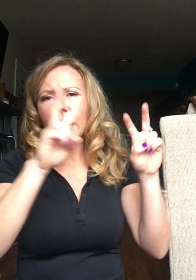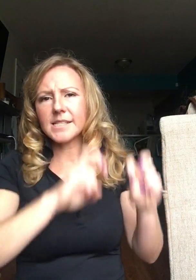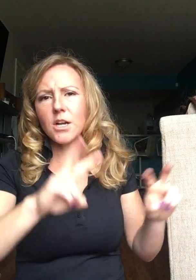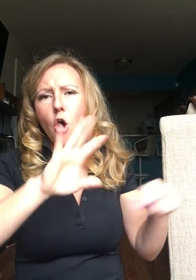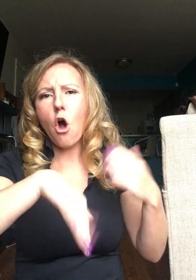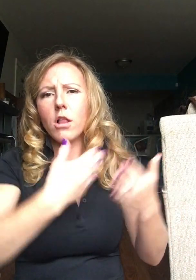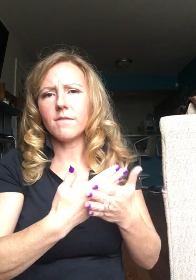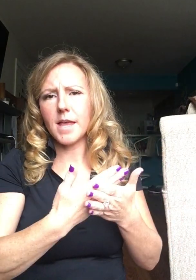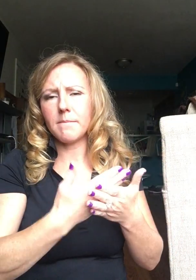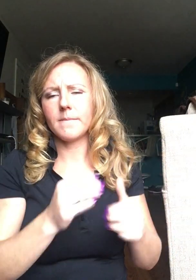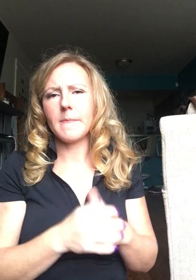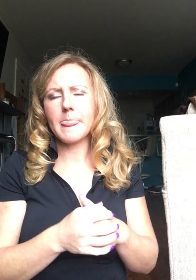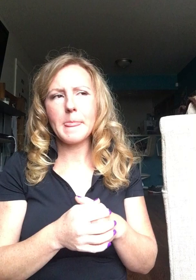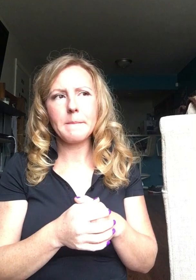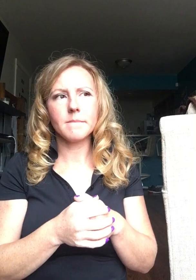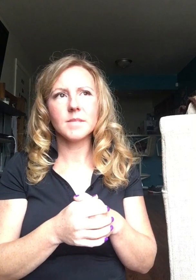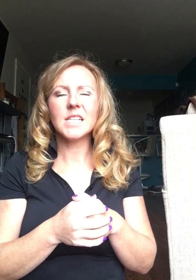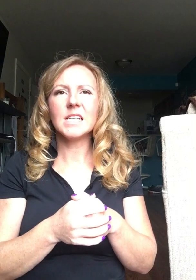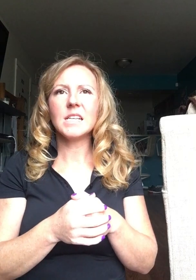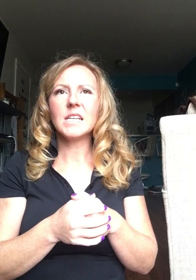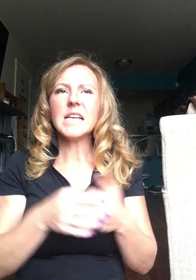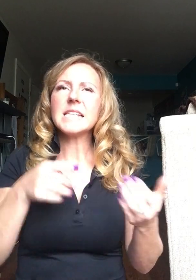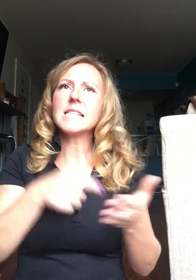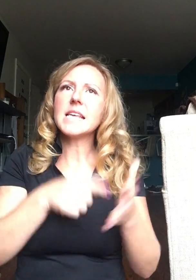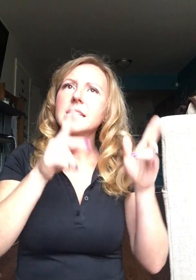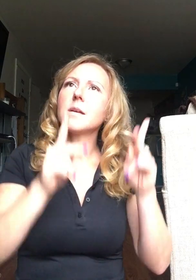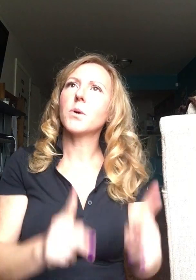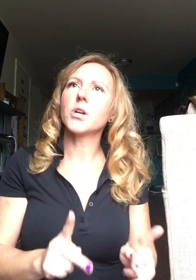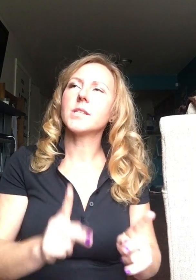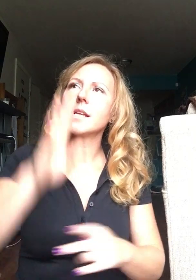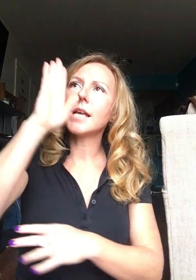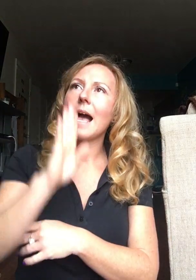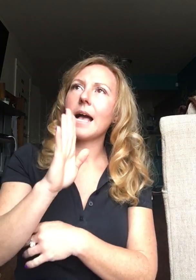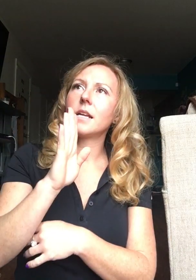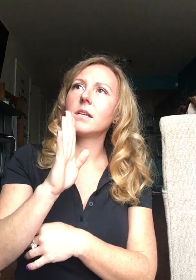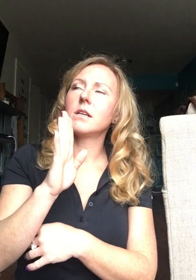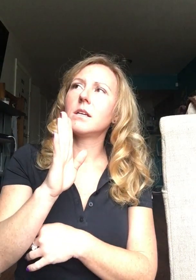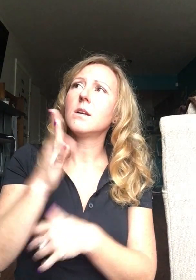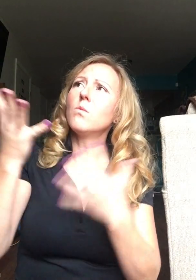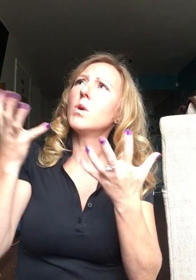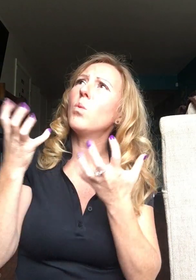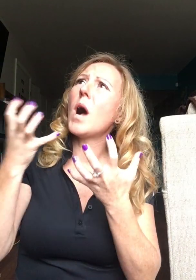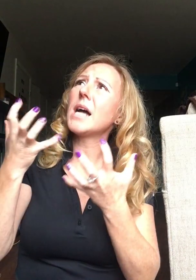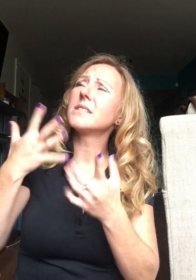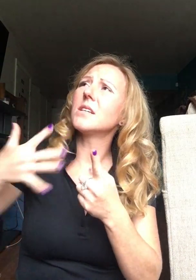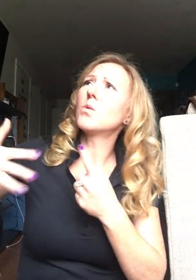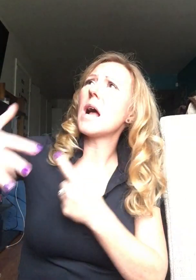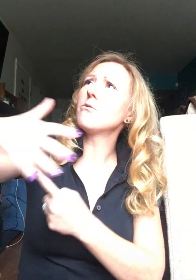Analyzing all of them. Is this a person God would want around